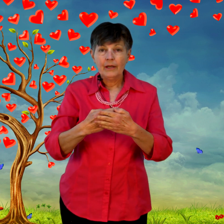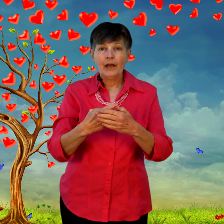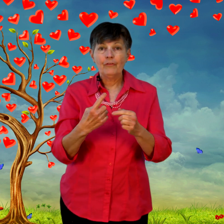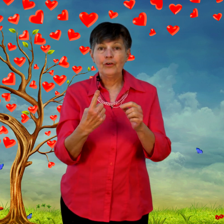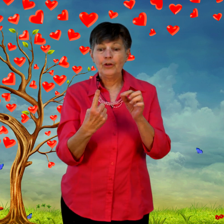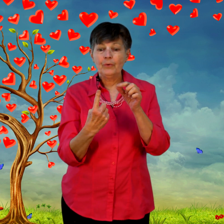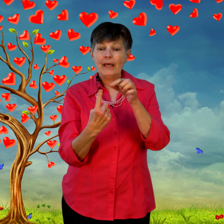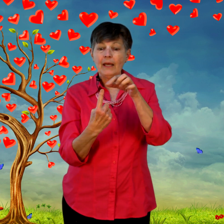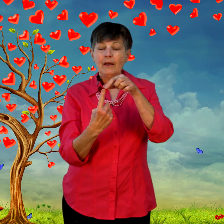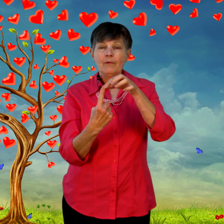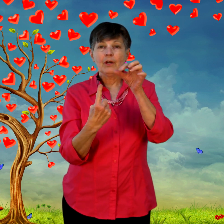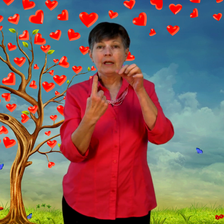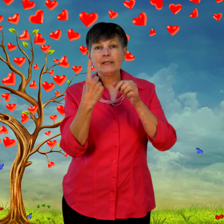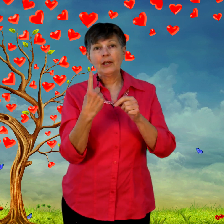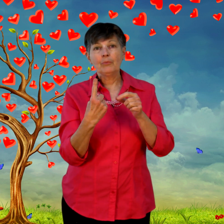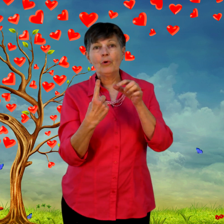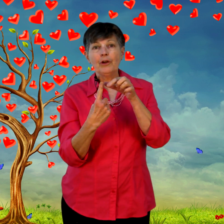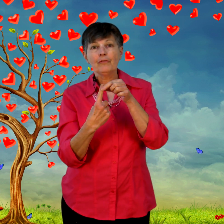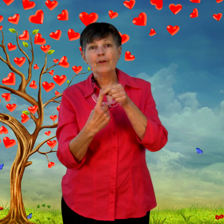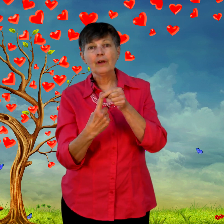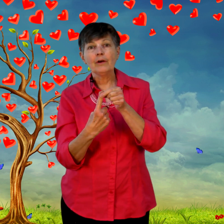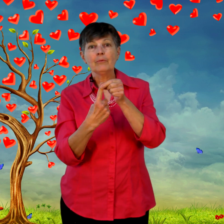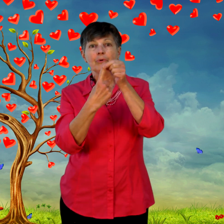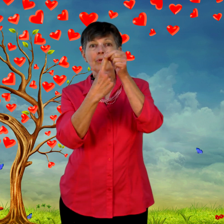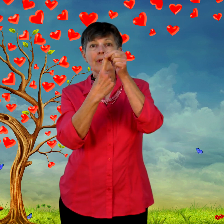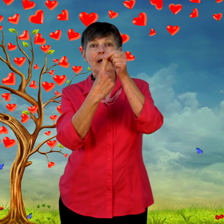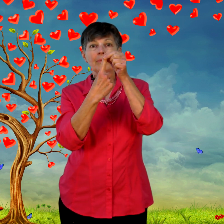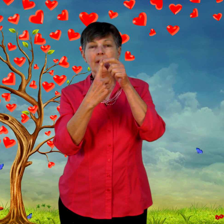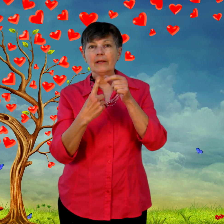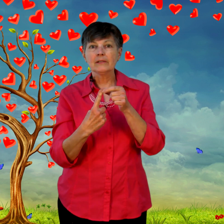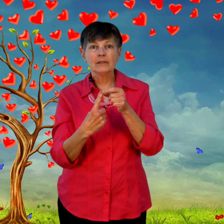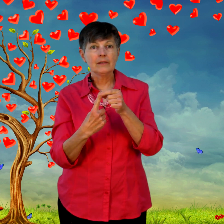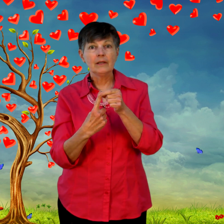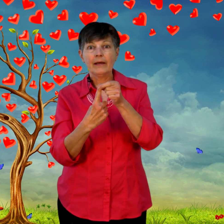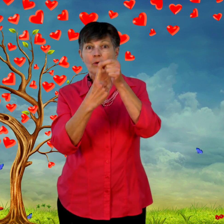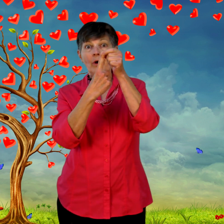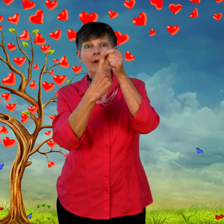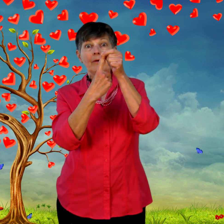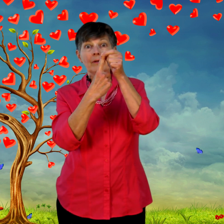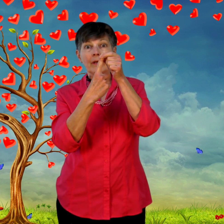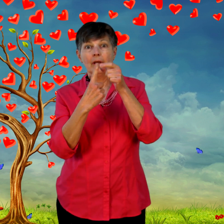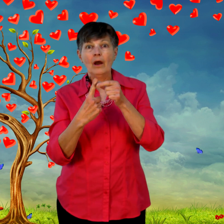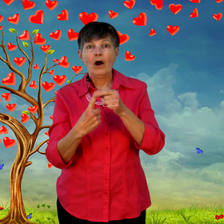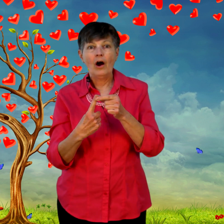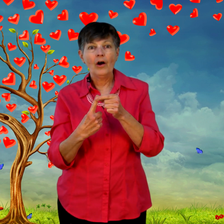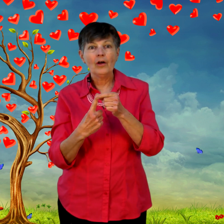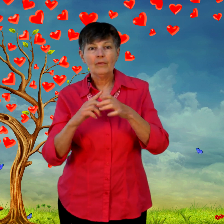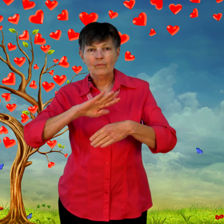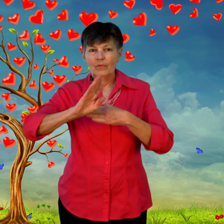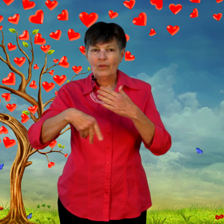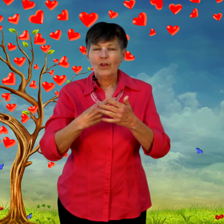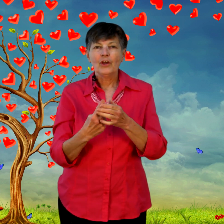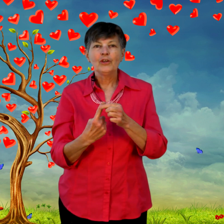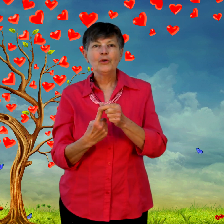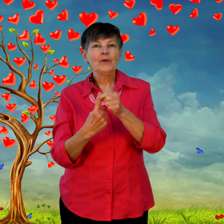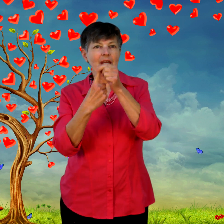Now for unique, you're going to take your pointer finger and pull it up like the one and only. All